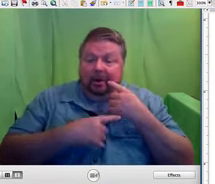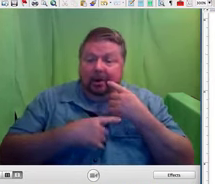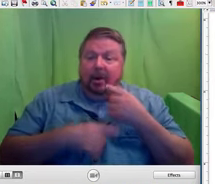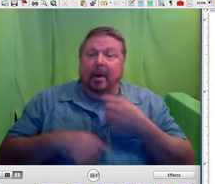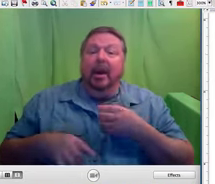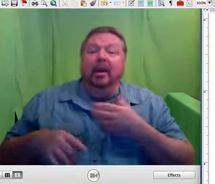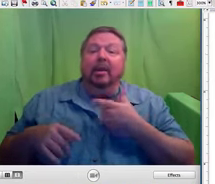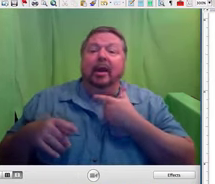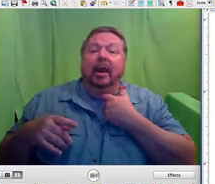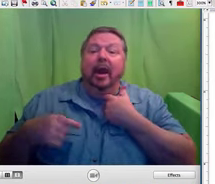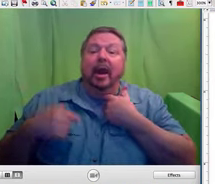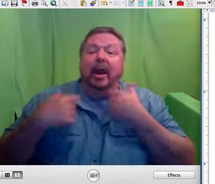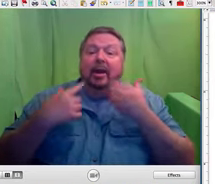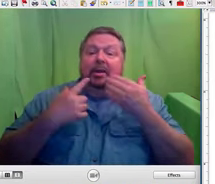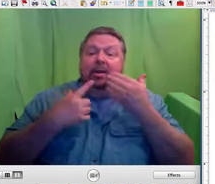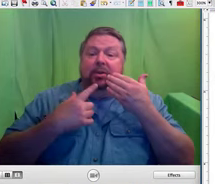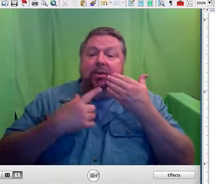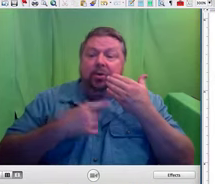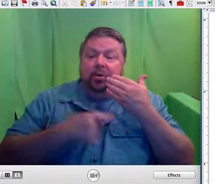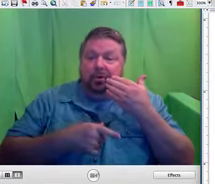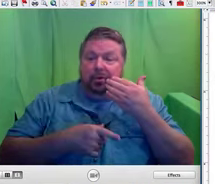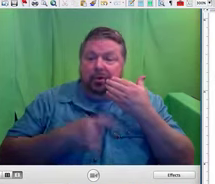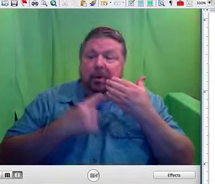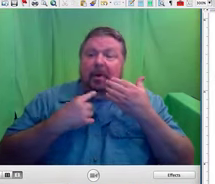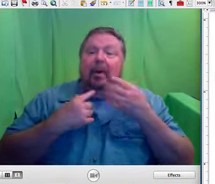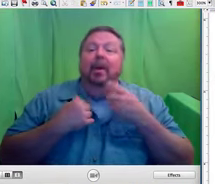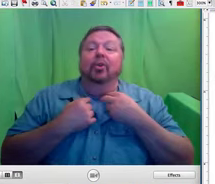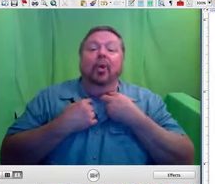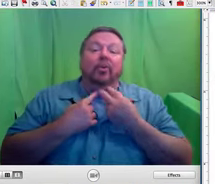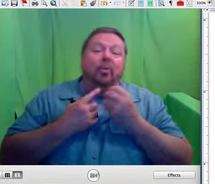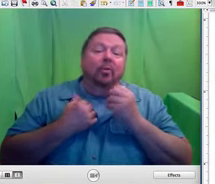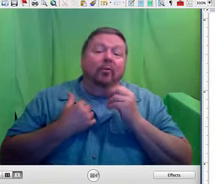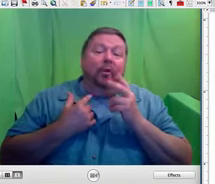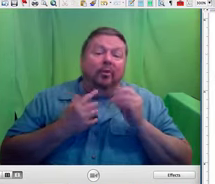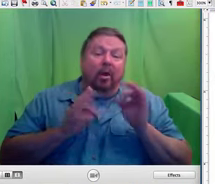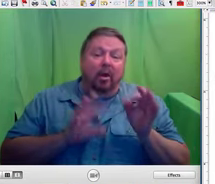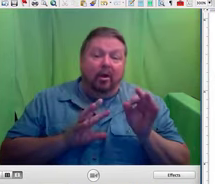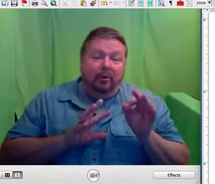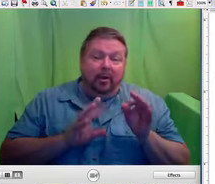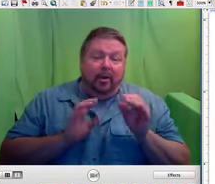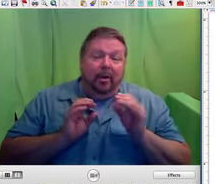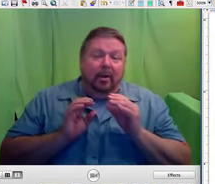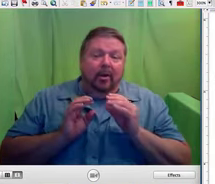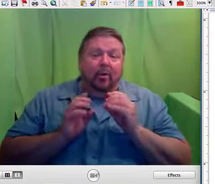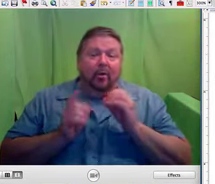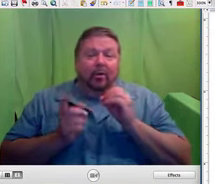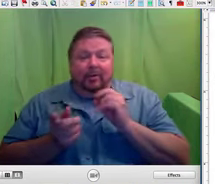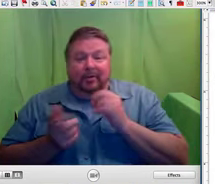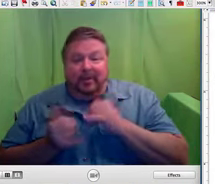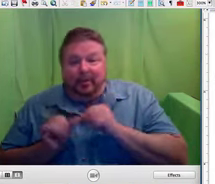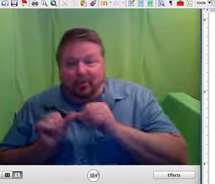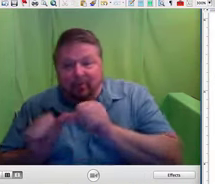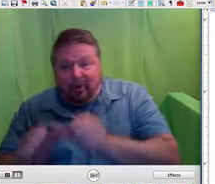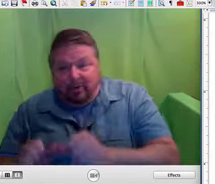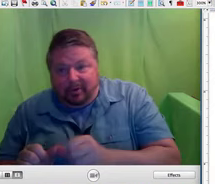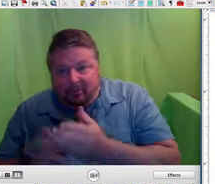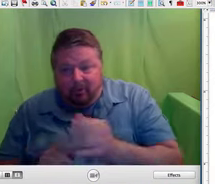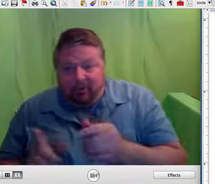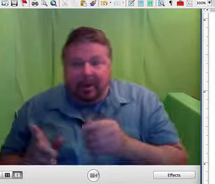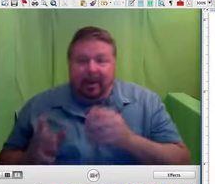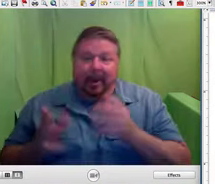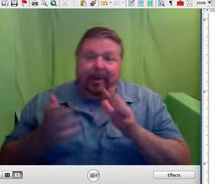ladder and latter. Do I turn the voice off? Or is it still flowing